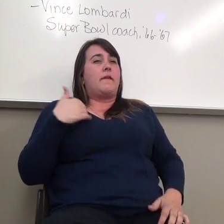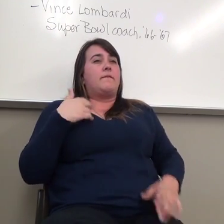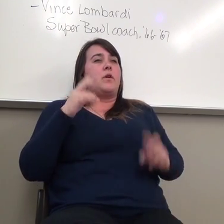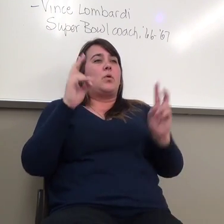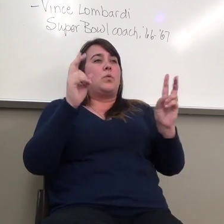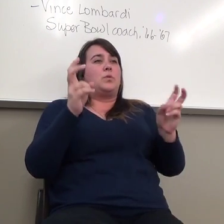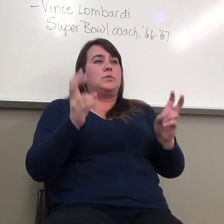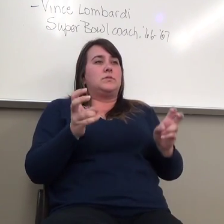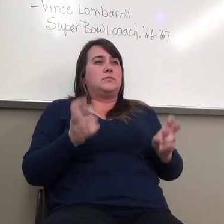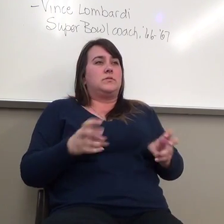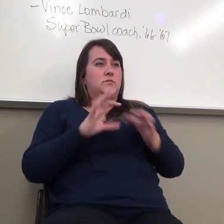quotations.